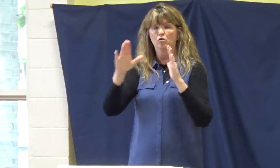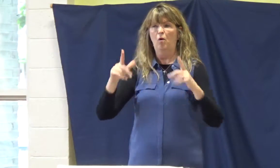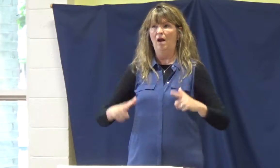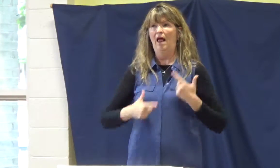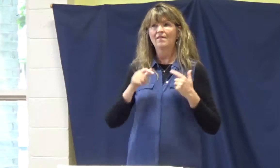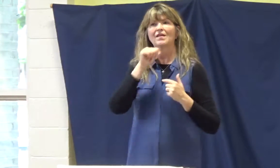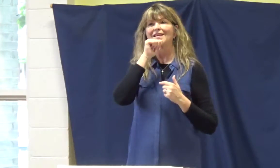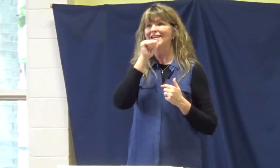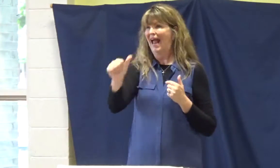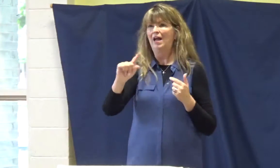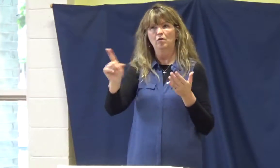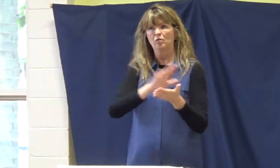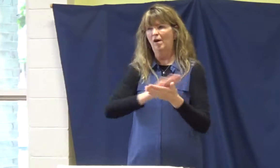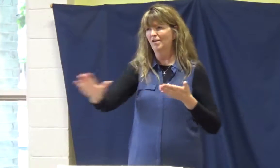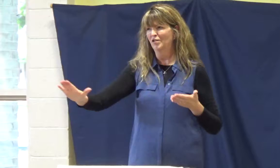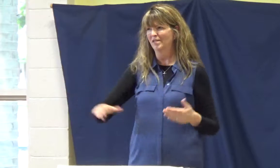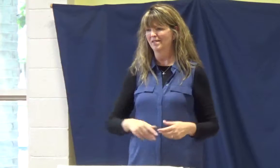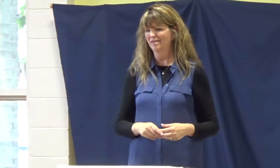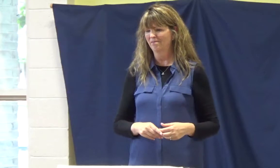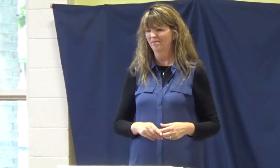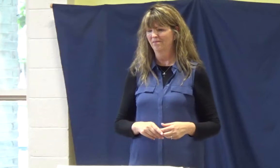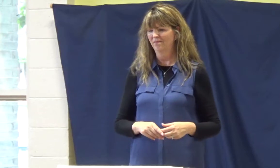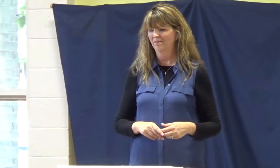culture demands unrighteousness